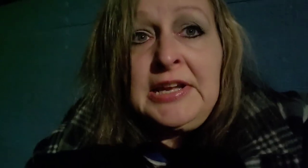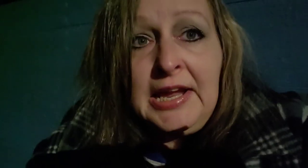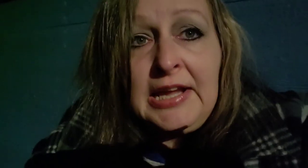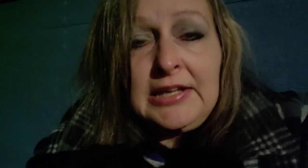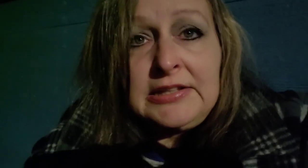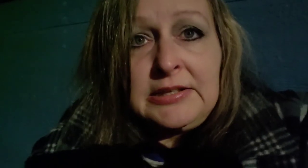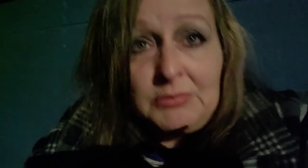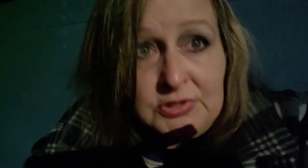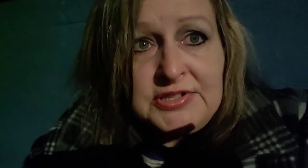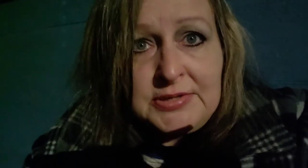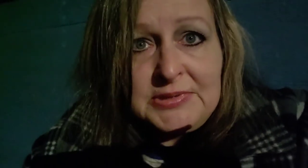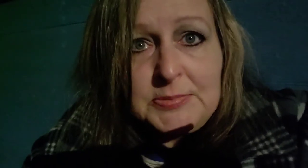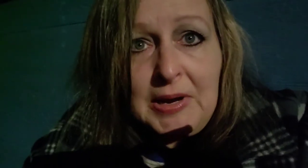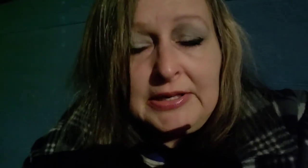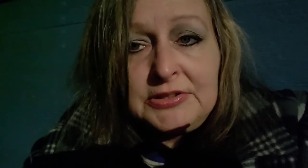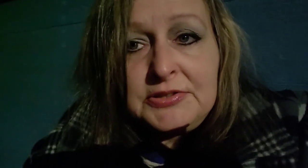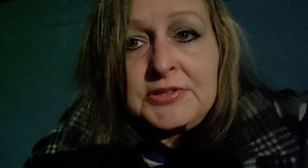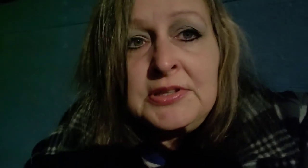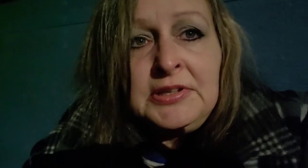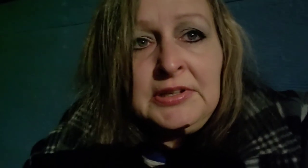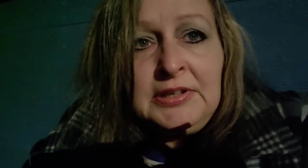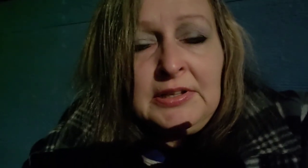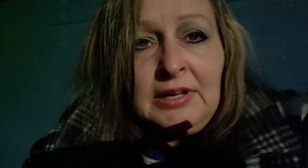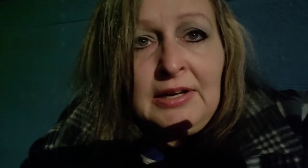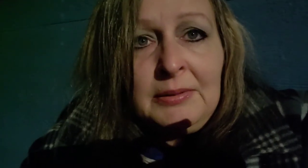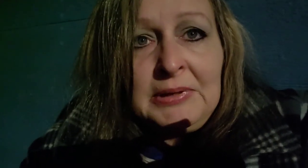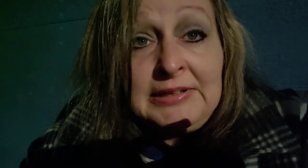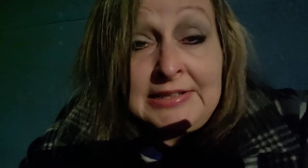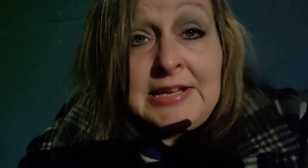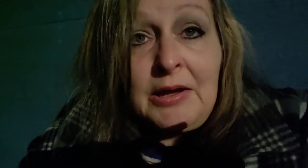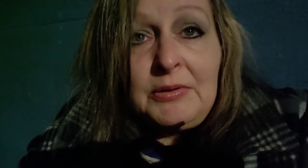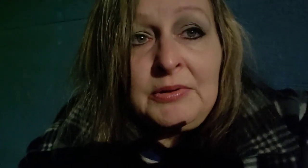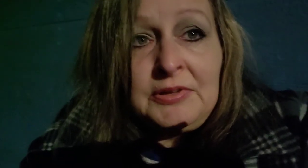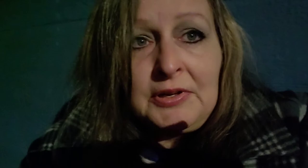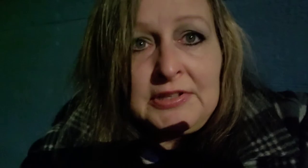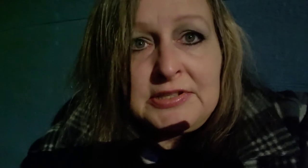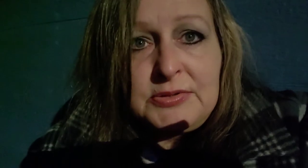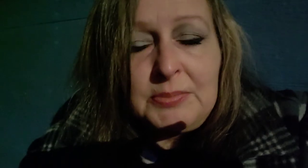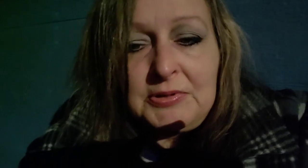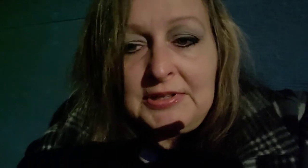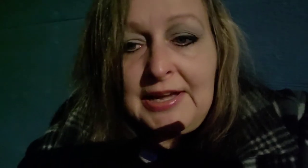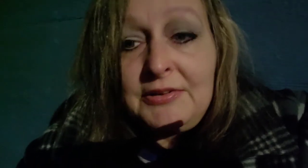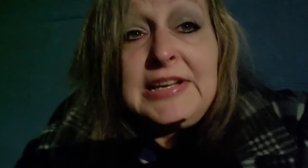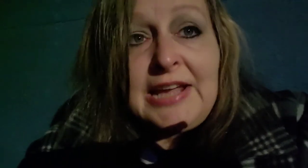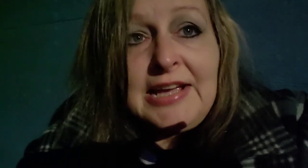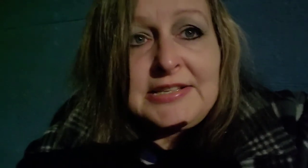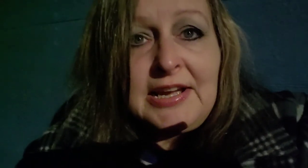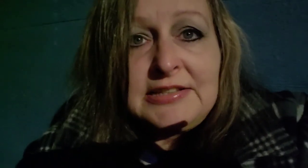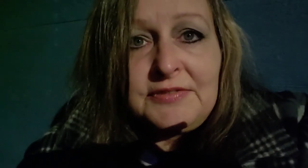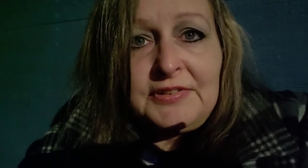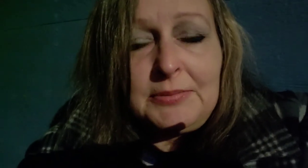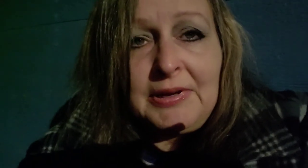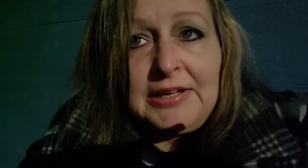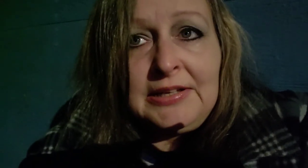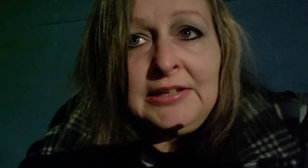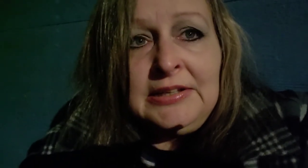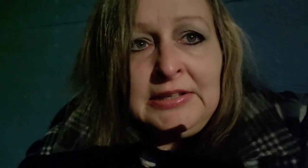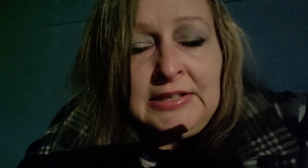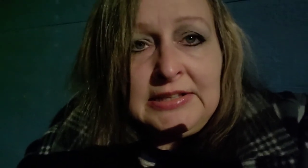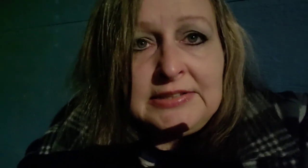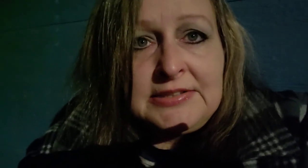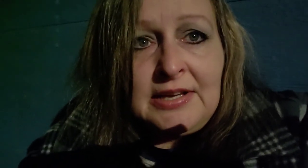first and emergency responders. And that's how they're going to distribute it out. He has asked if